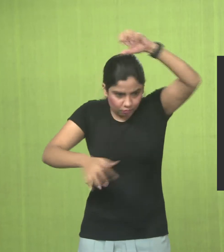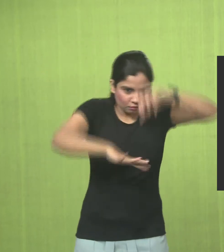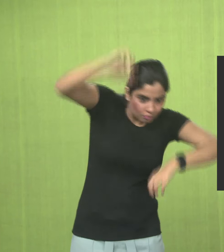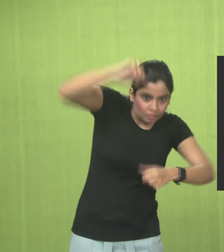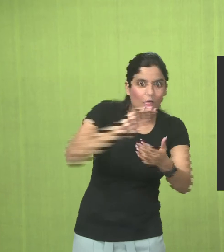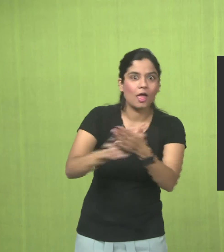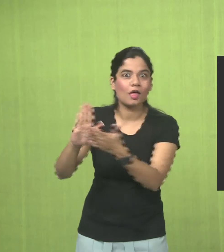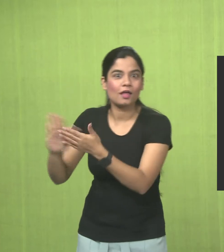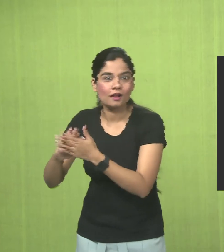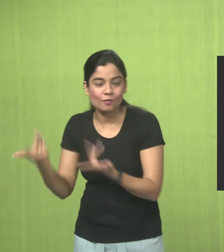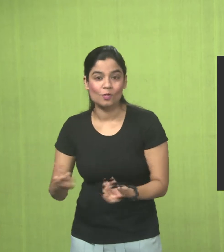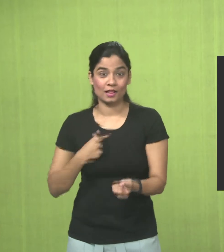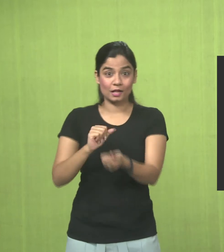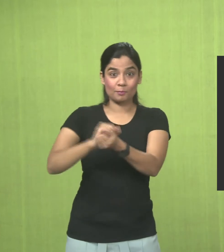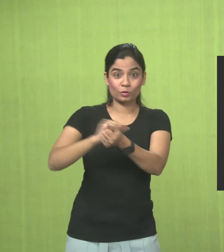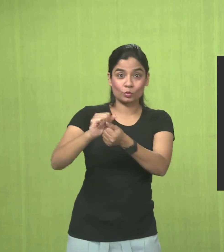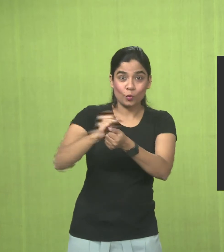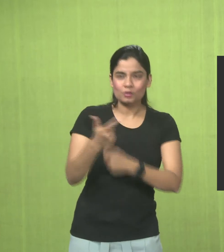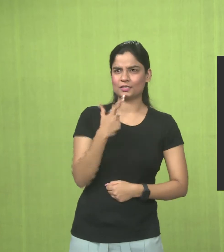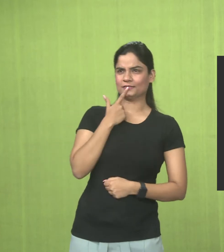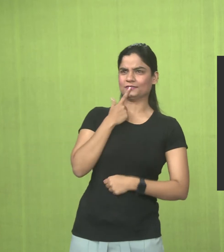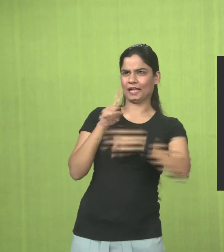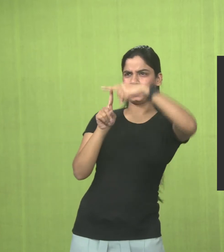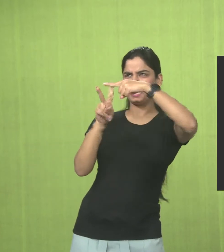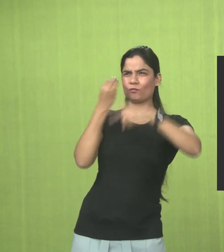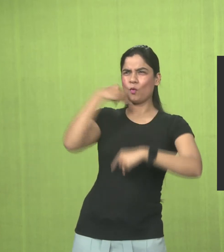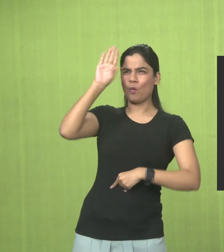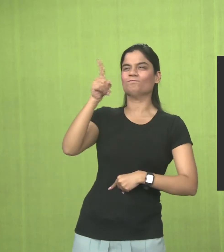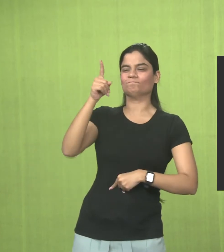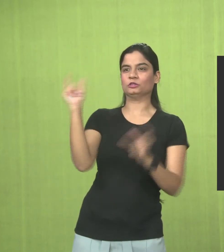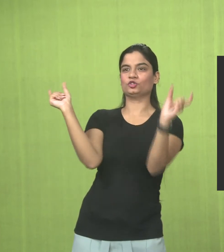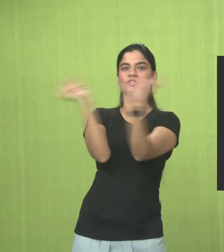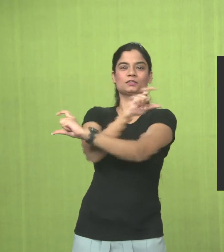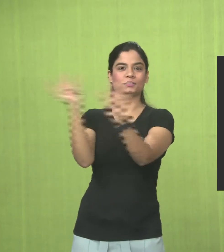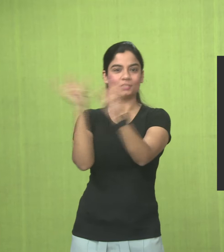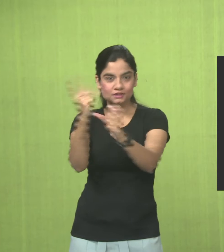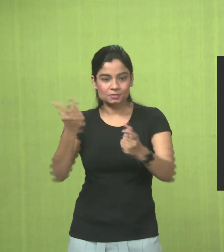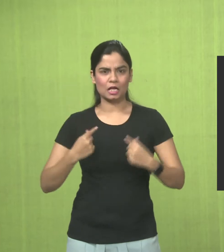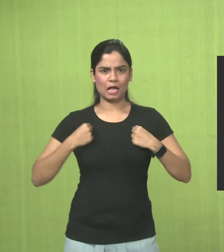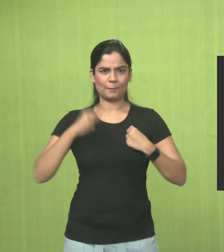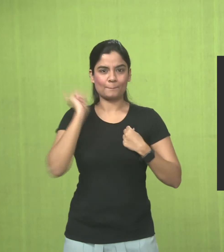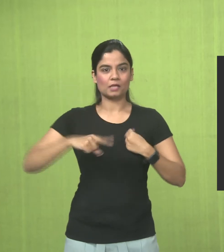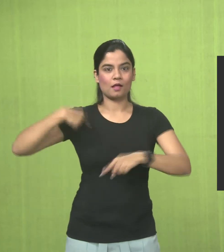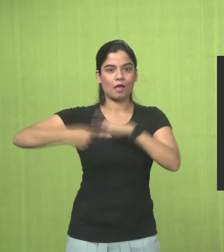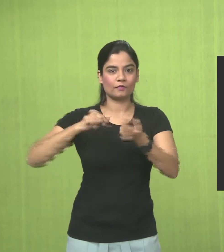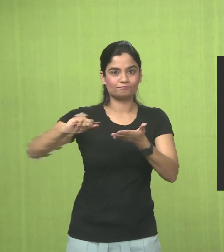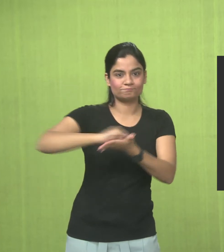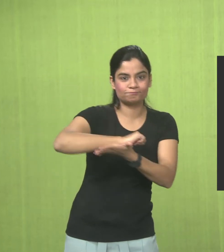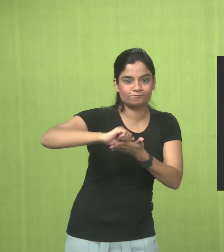any smell, finding out where the smell is coming from, washing the clothes on time, if the TV is not working, how to exchange the